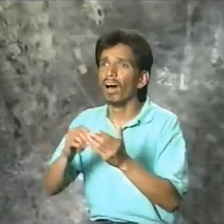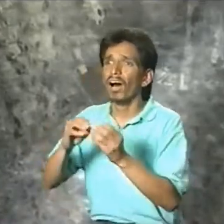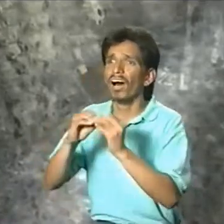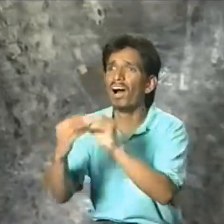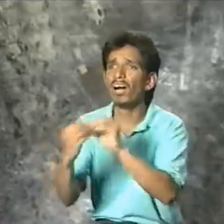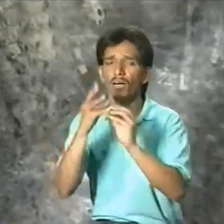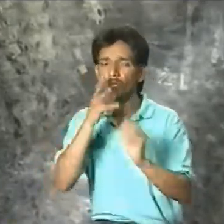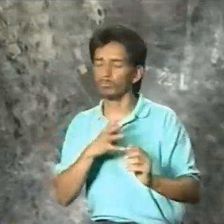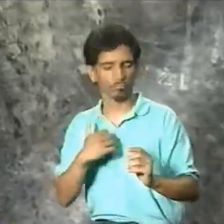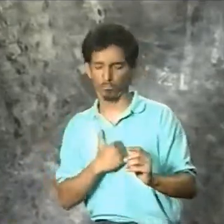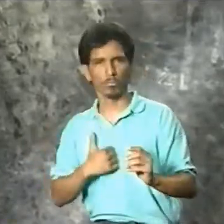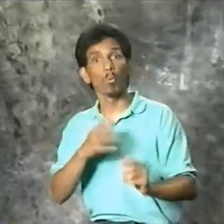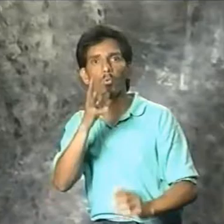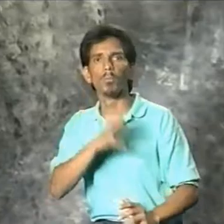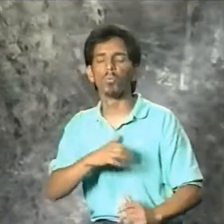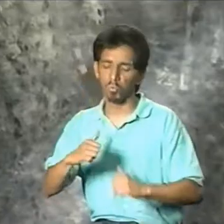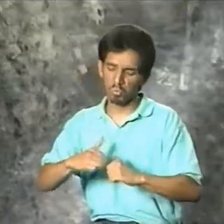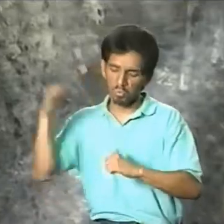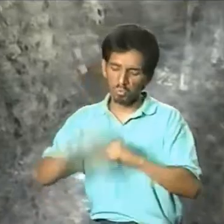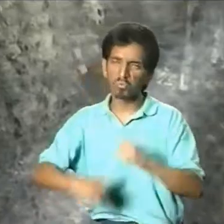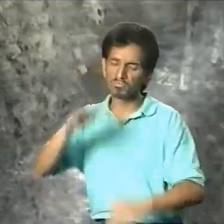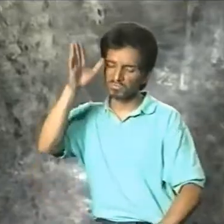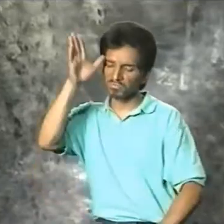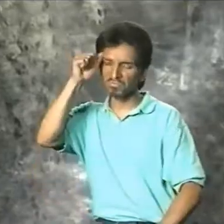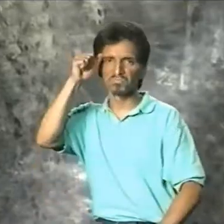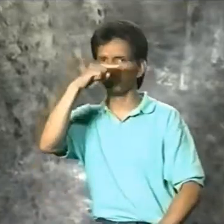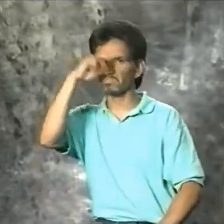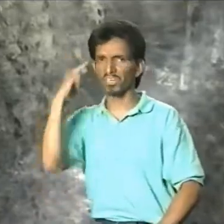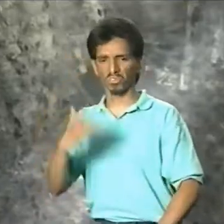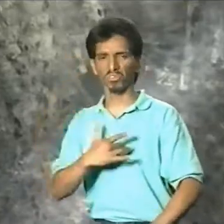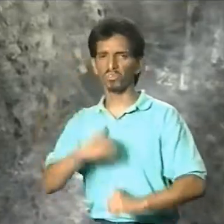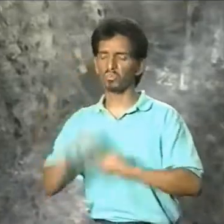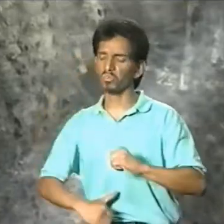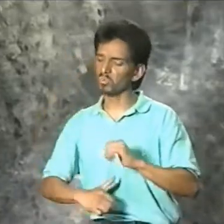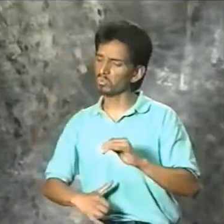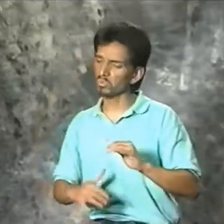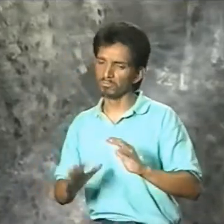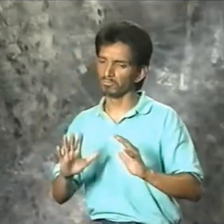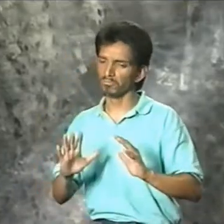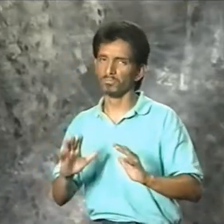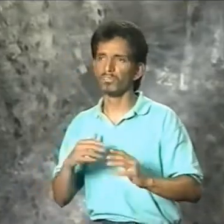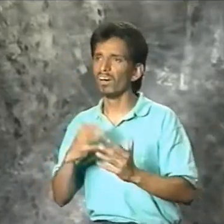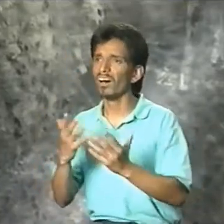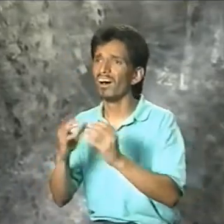border. I was terrified. I had to try to negotiate and argue with them for a long time, but they were stubborn